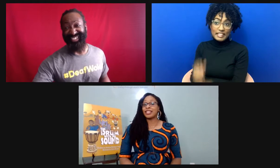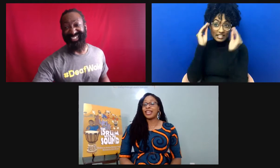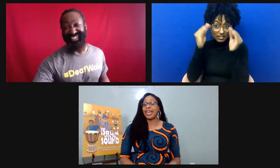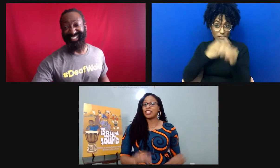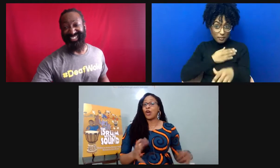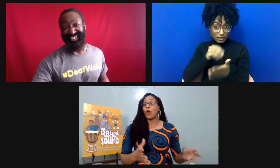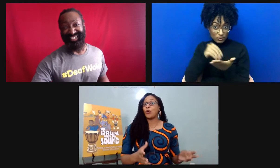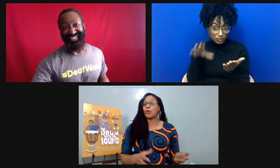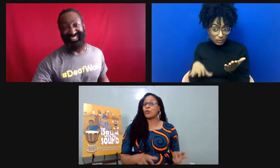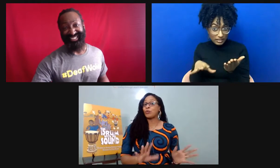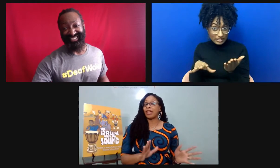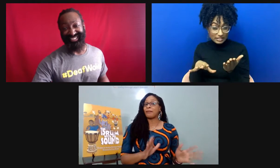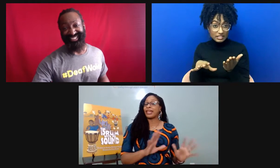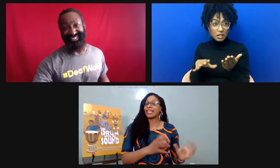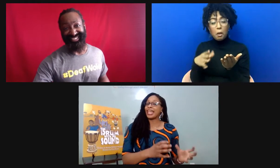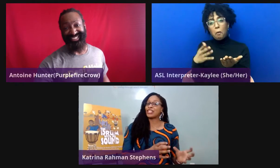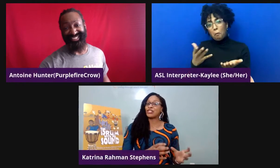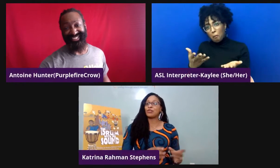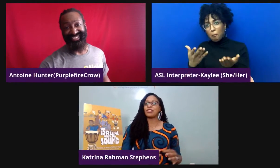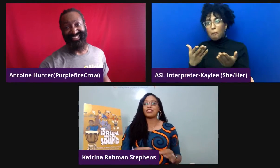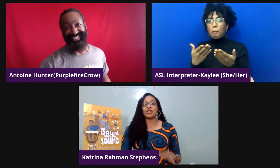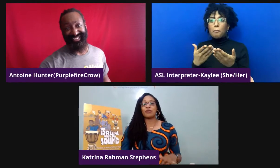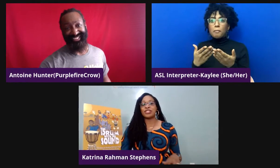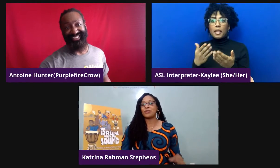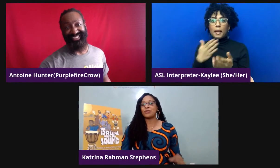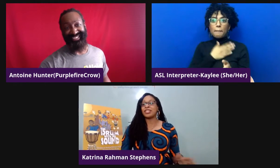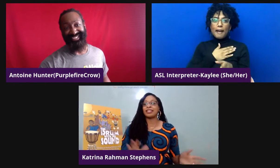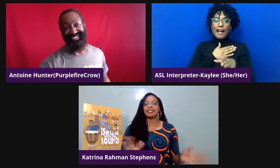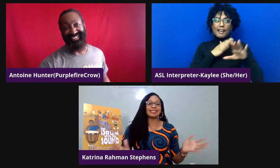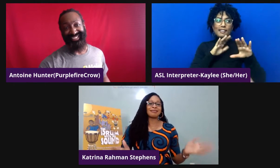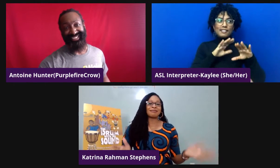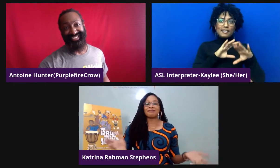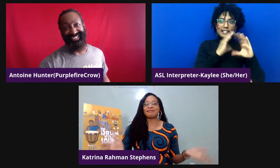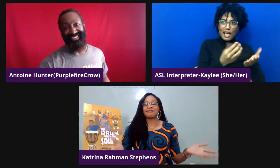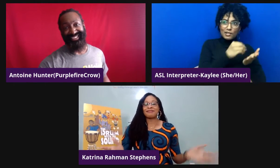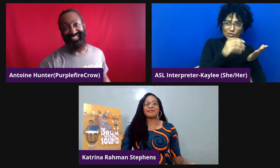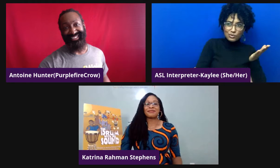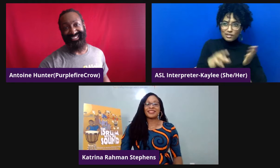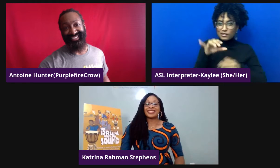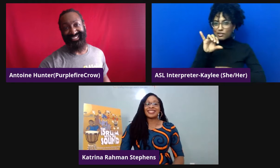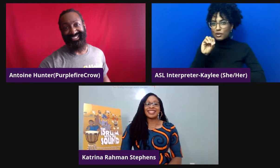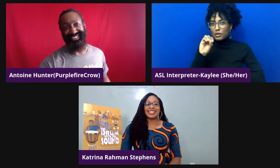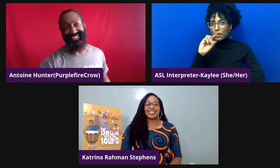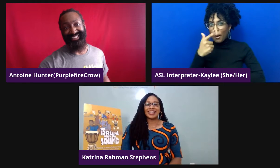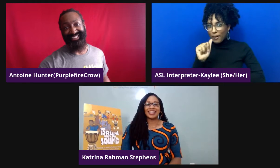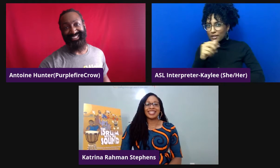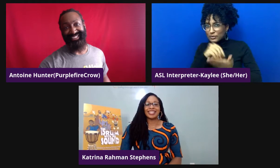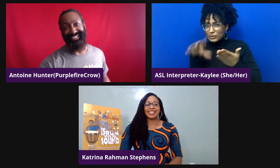students as a whole, like my class students, yoga students,